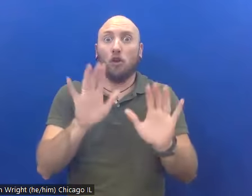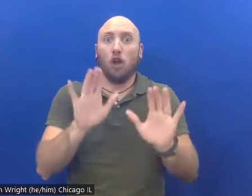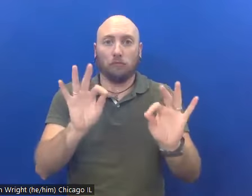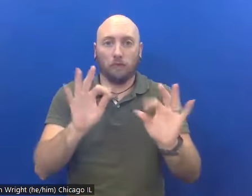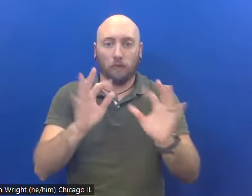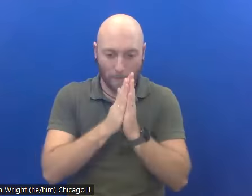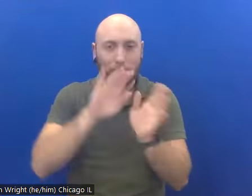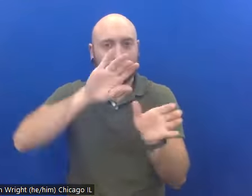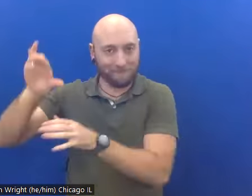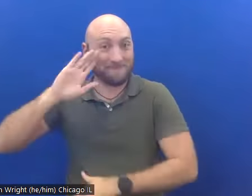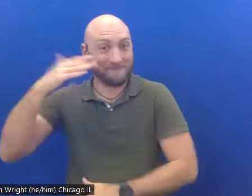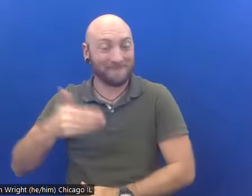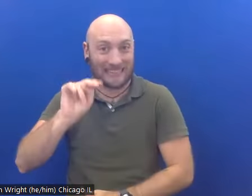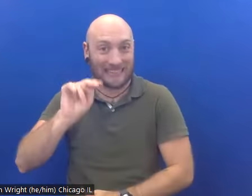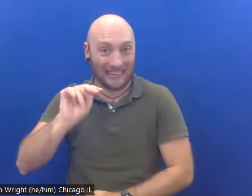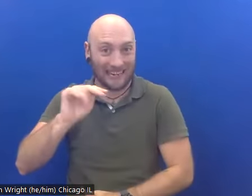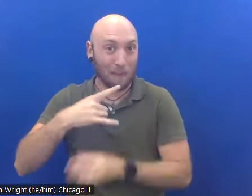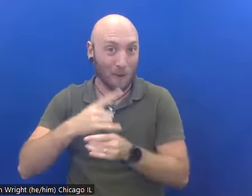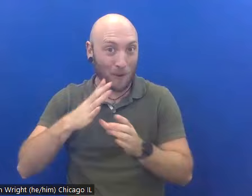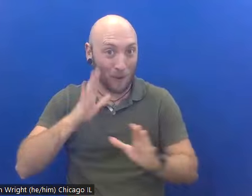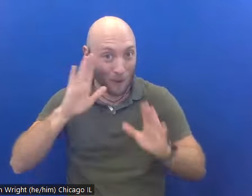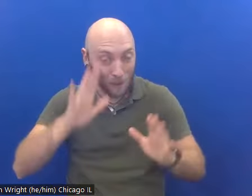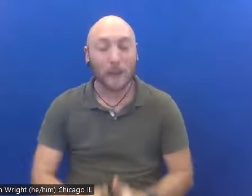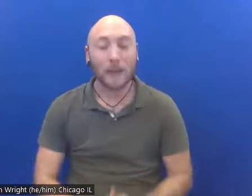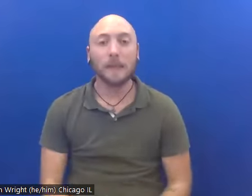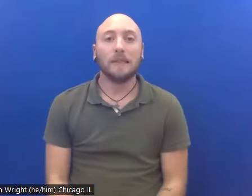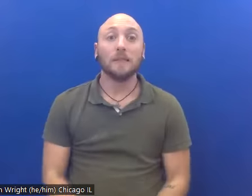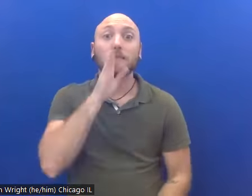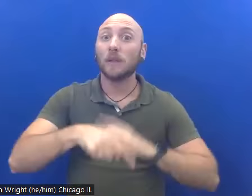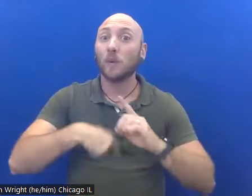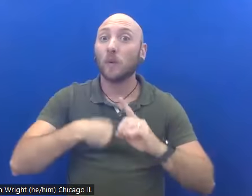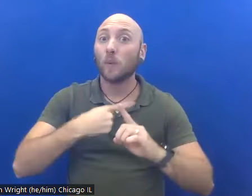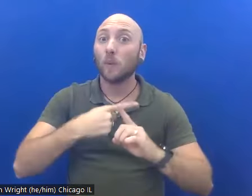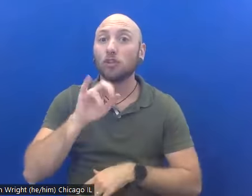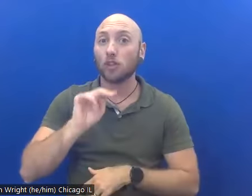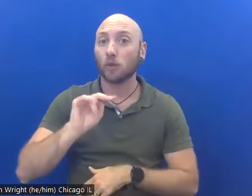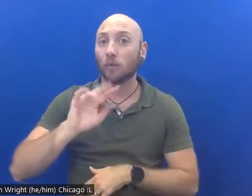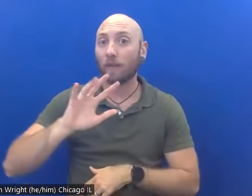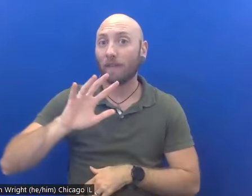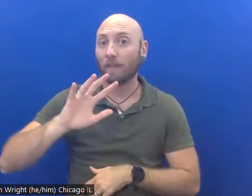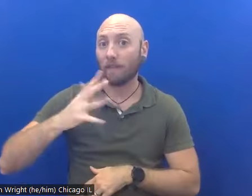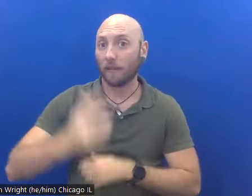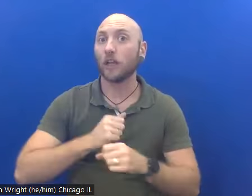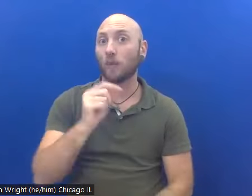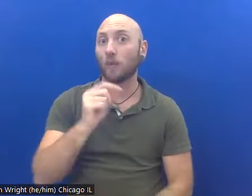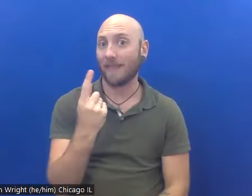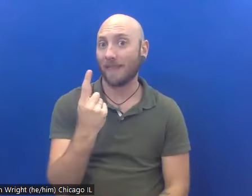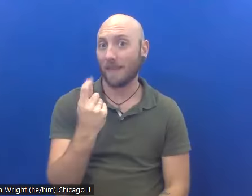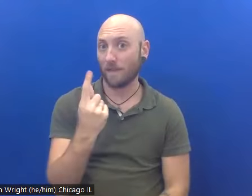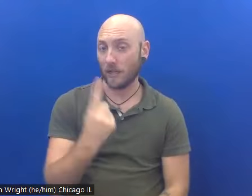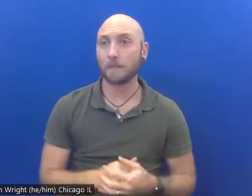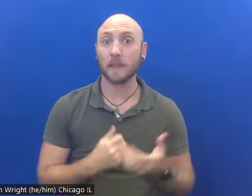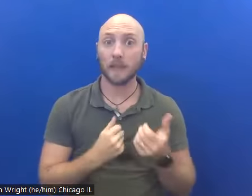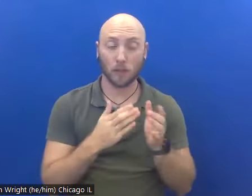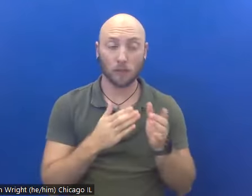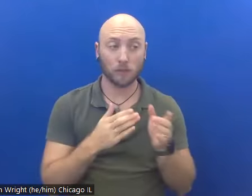I'm an alcoholic. My sobriety date is January 5th, 2011. My sponsor is Marty W.